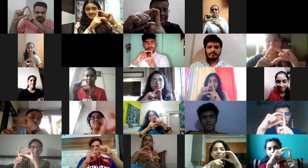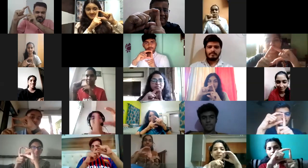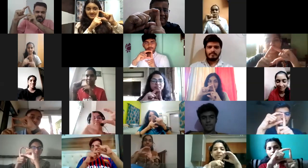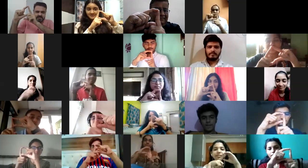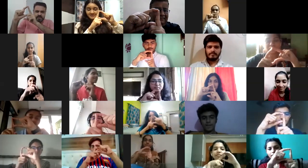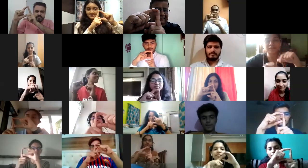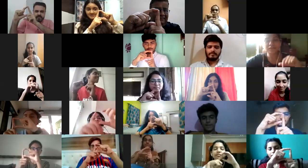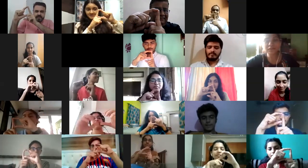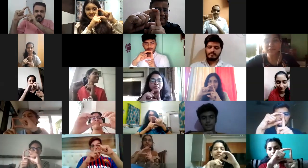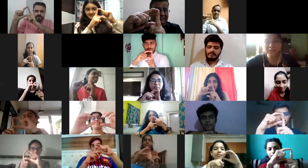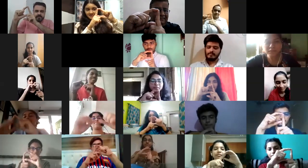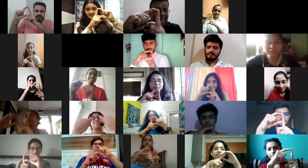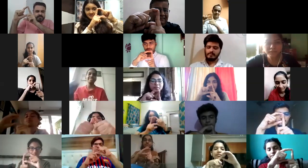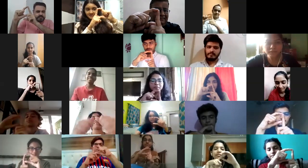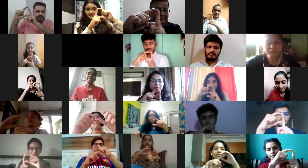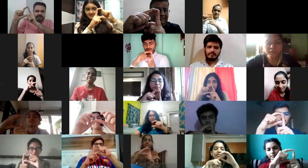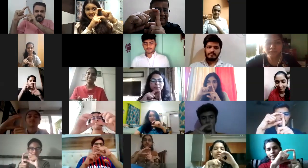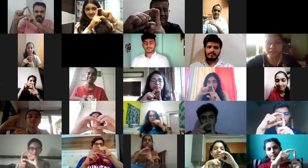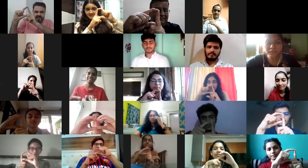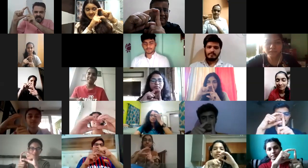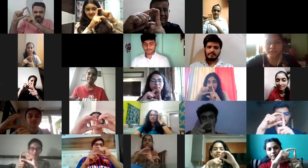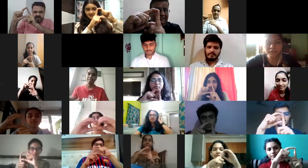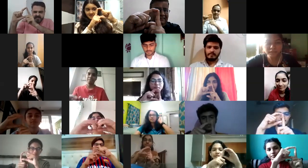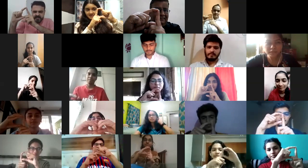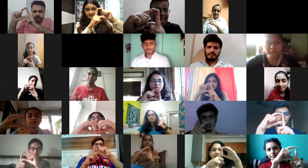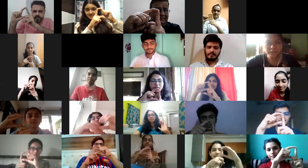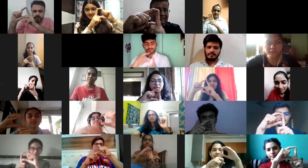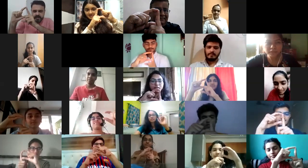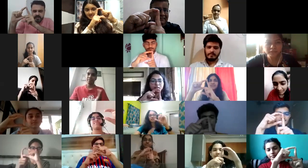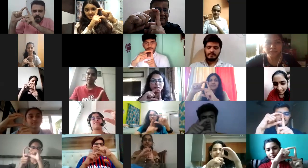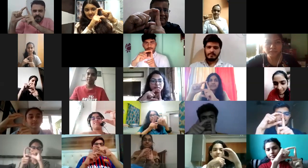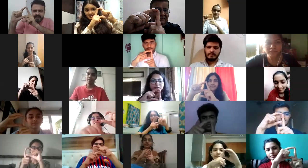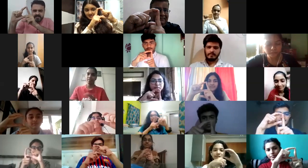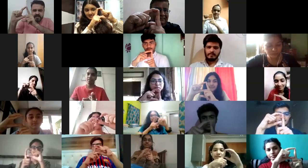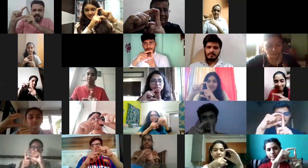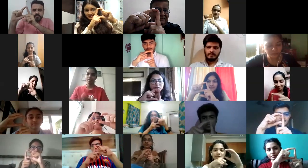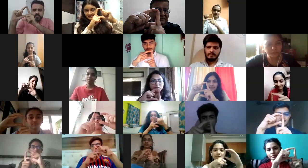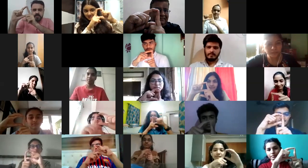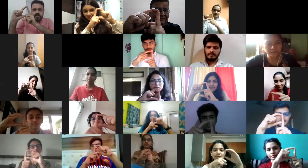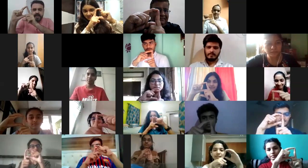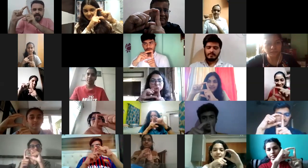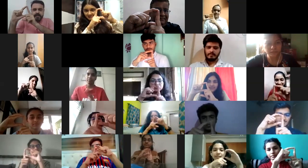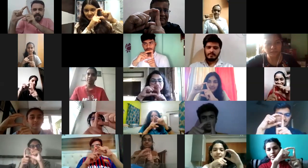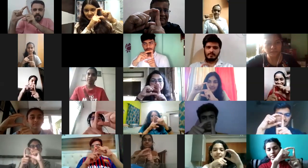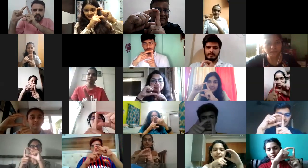Yes, all of you. And can I see? I think Noma's hands are down, so I can't make out.